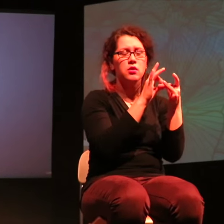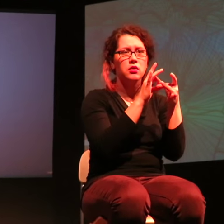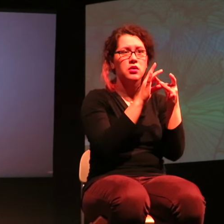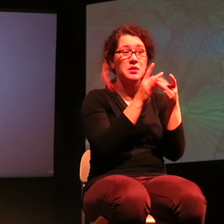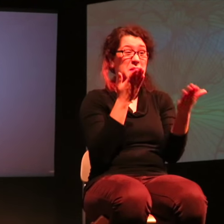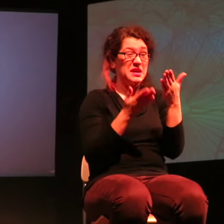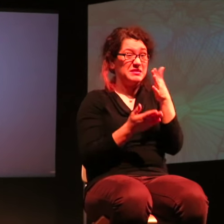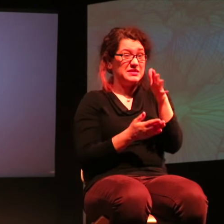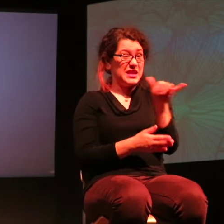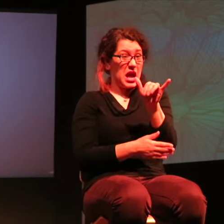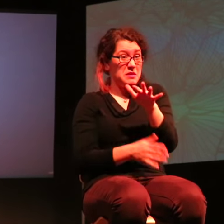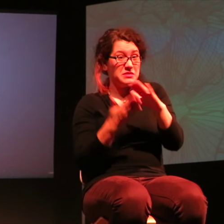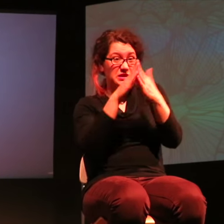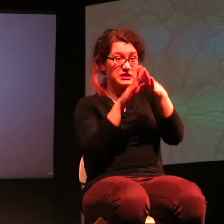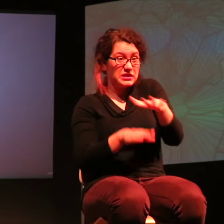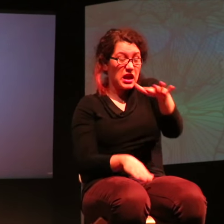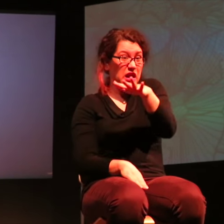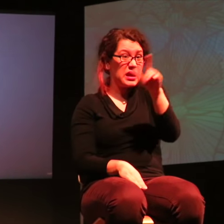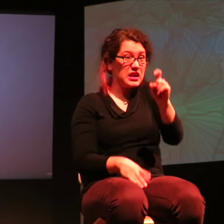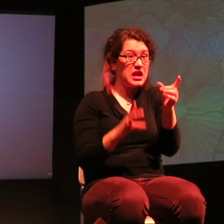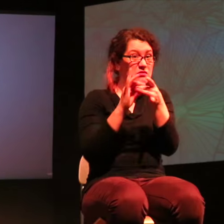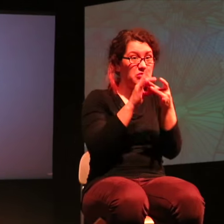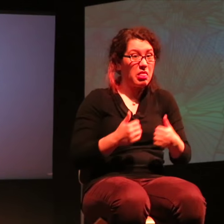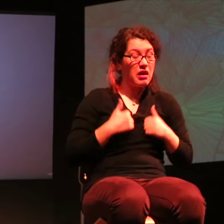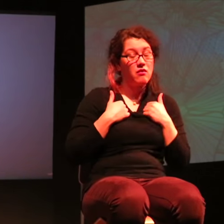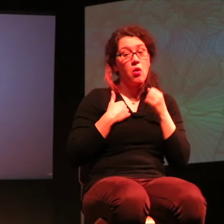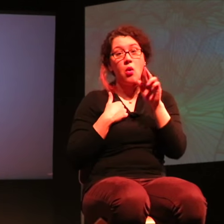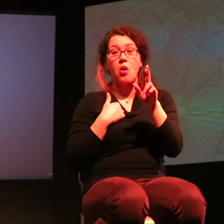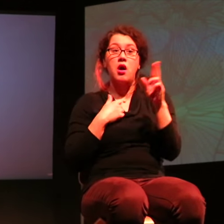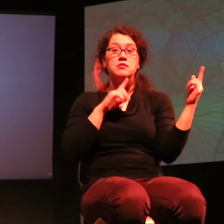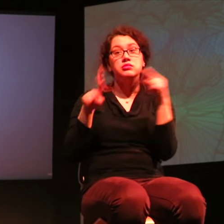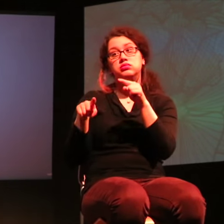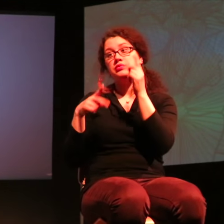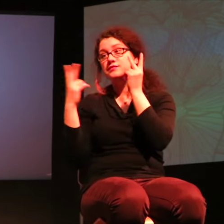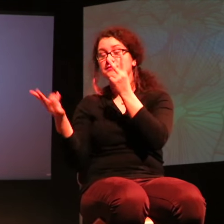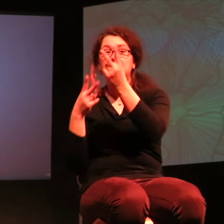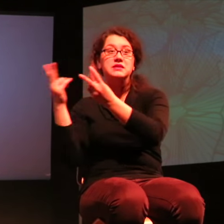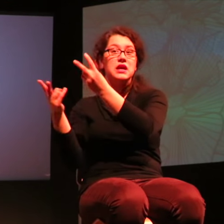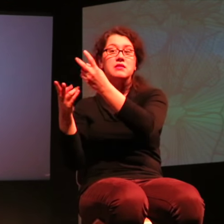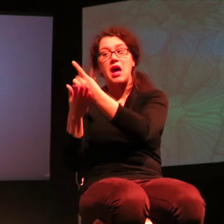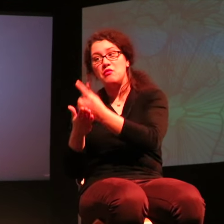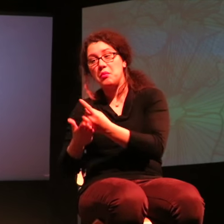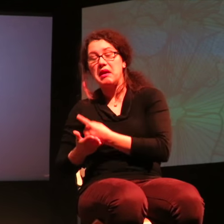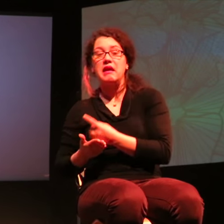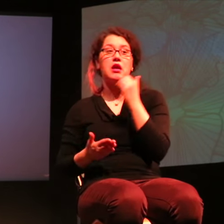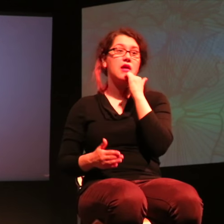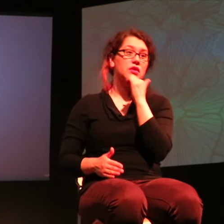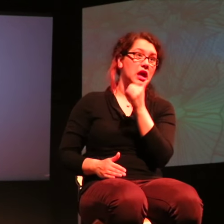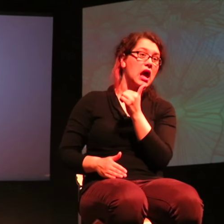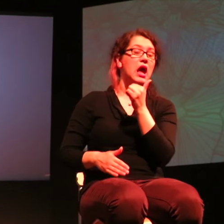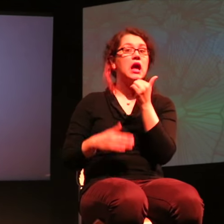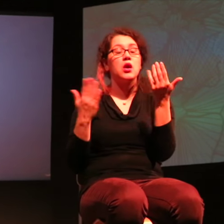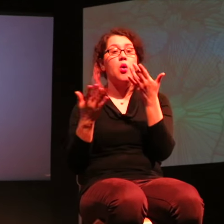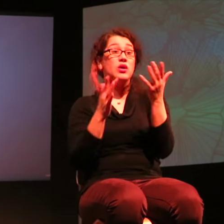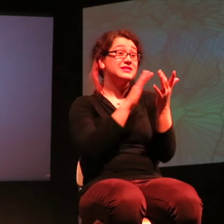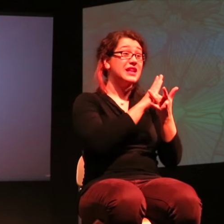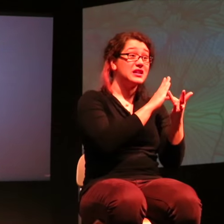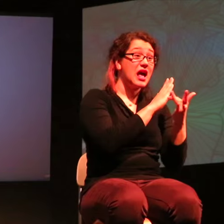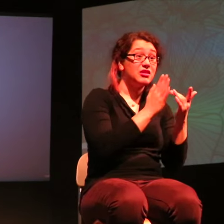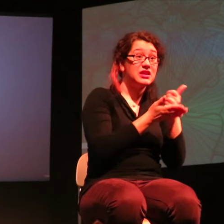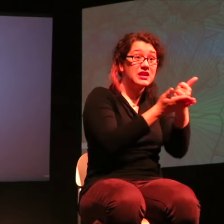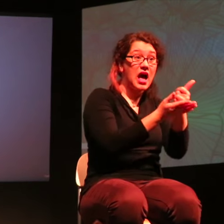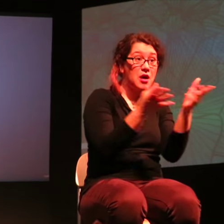area? Do they need to be around each other on a regular basis or on a daily basis or a weekly basis? Or do things like like technology helping, Skype or FaceTime or Boo,